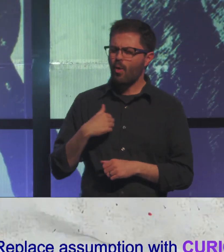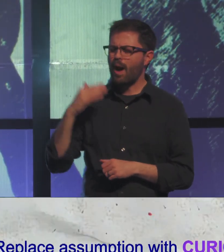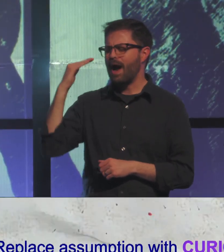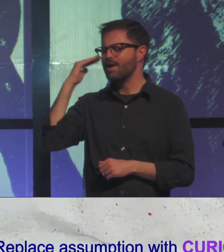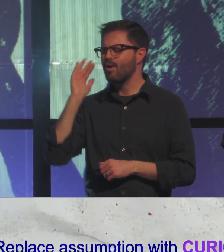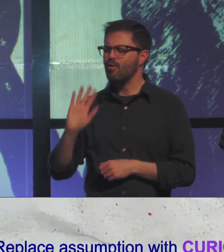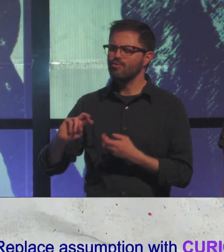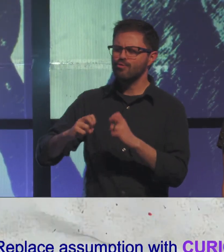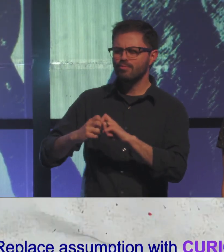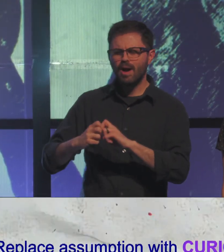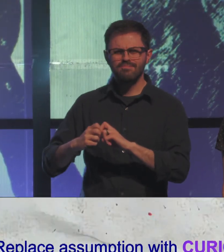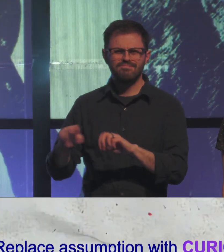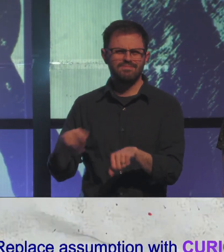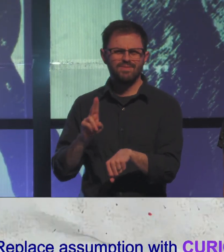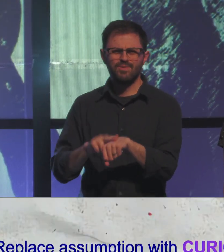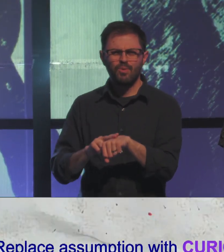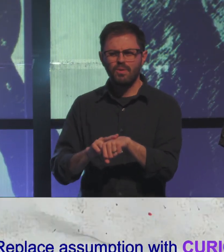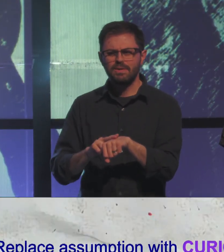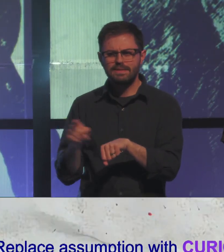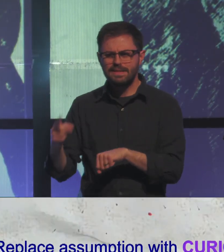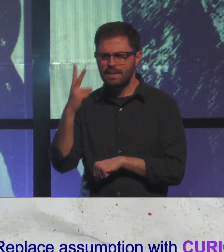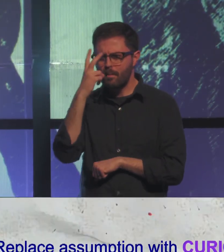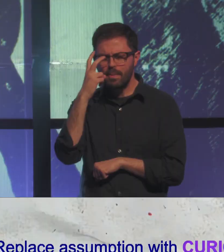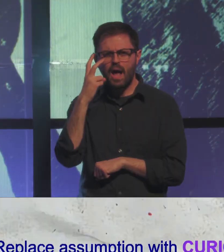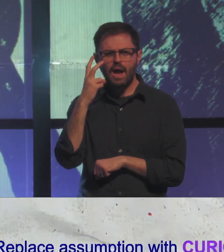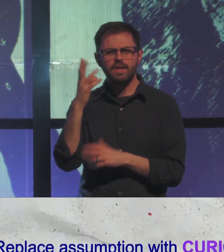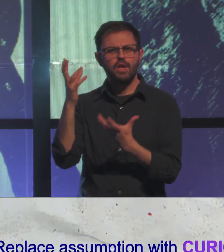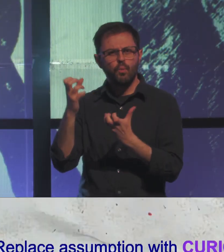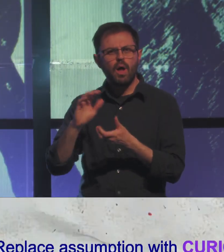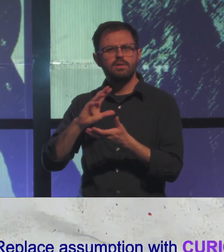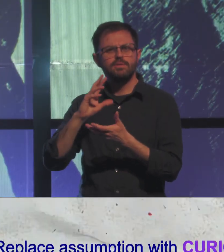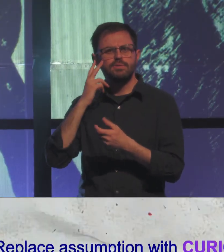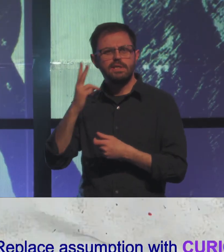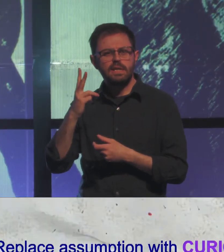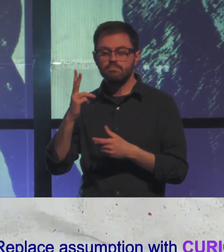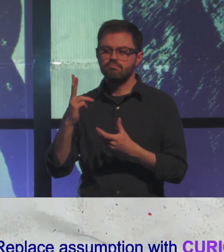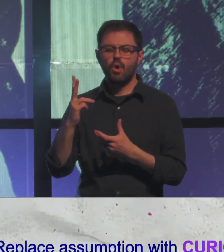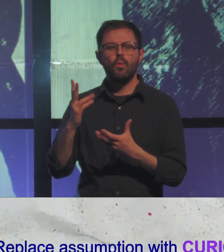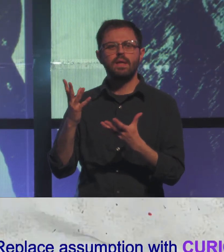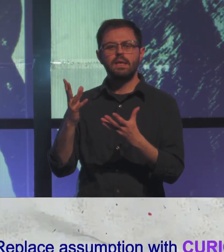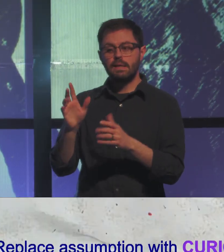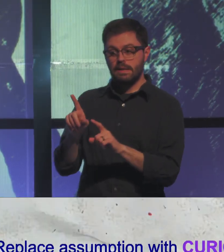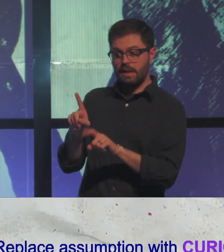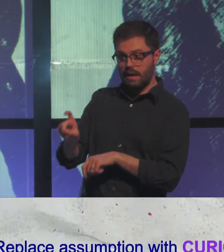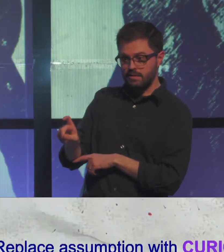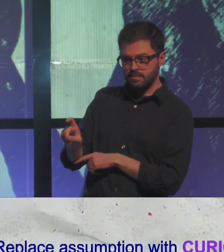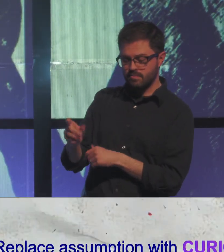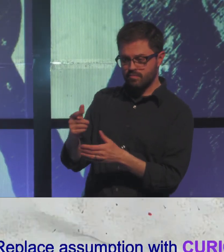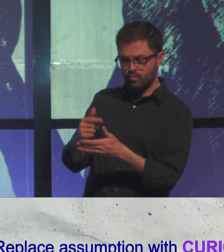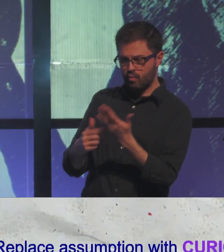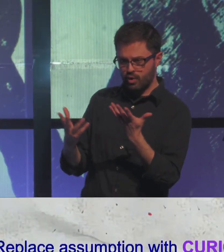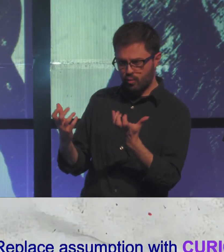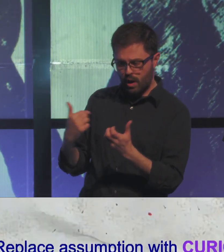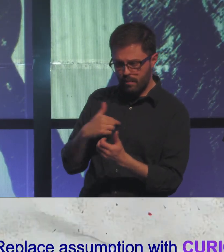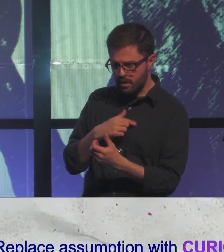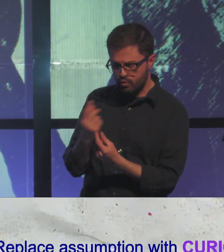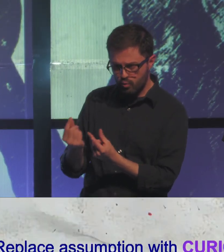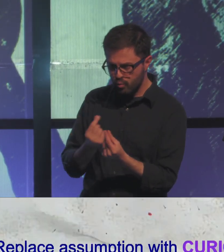it's going to be about his sight. Look at him. No. He asked, what do you want me to do for you? Curiosity.